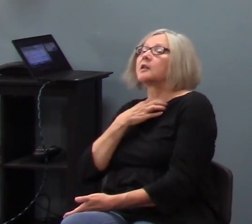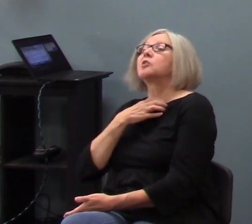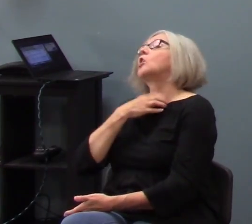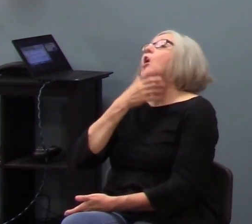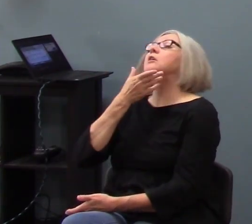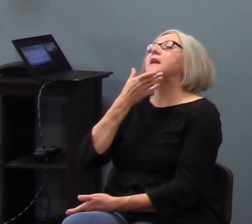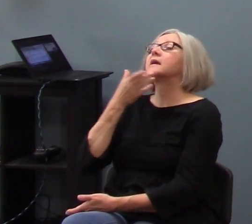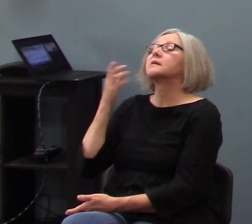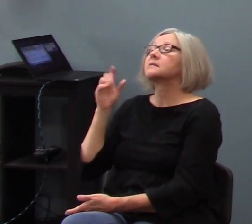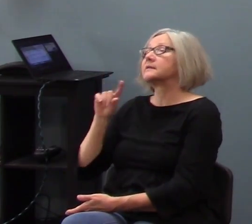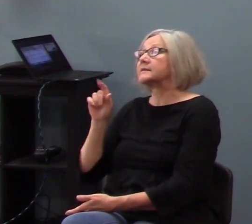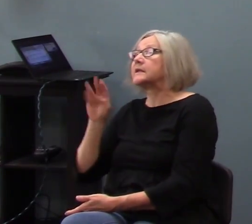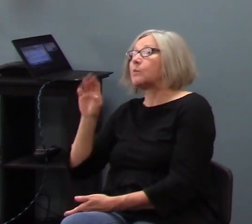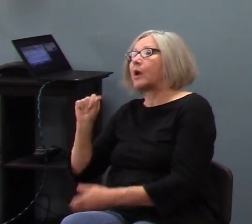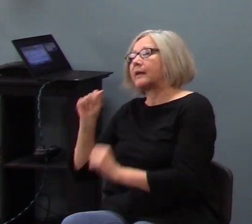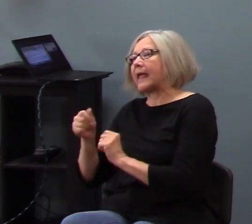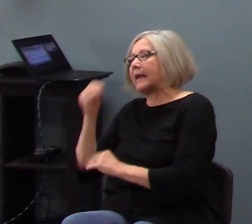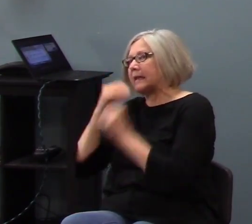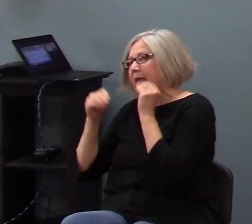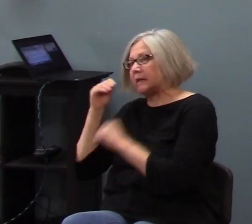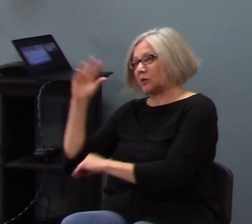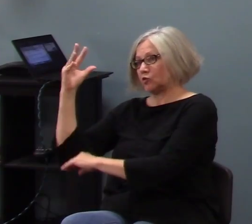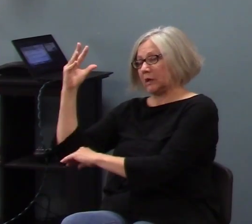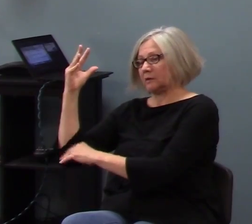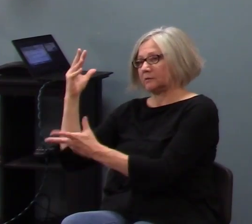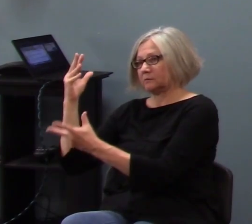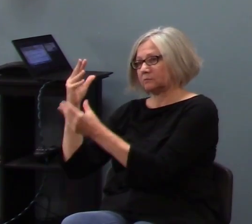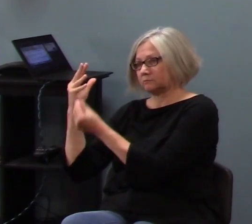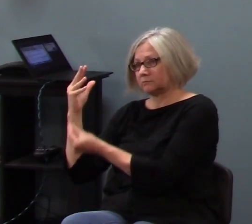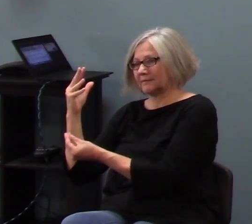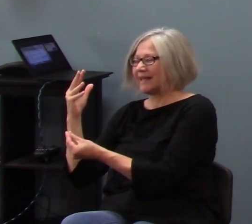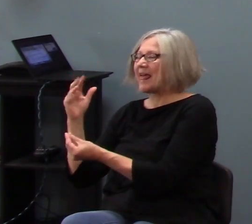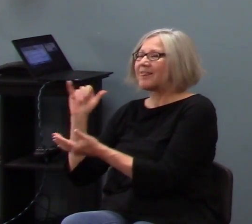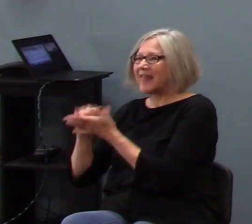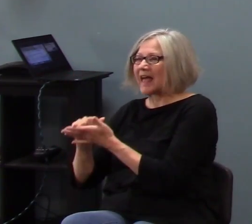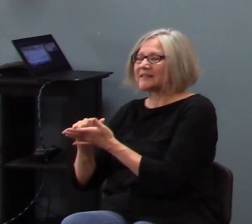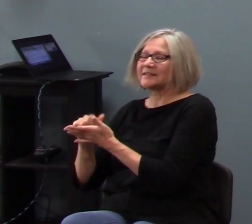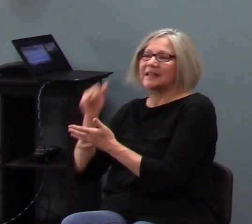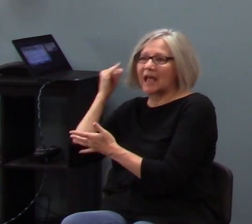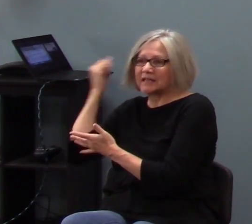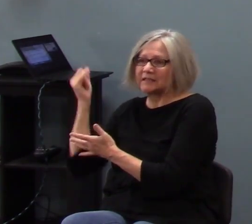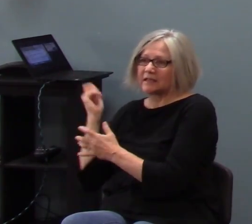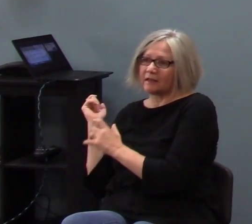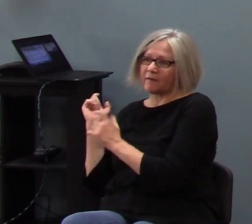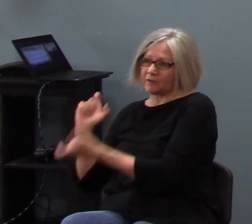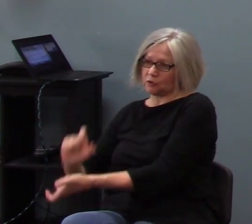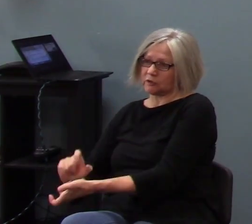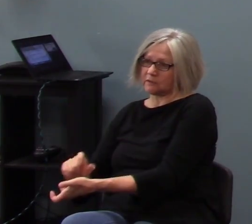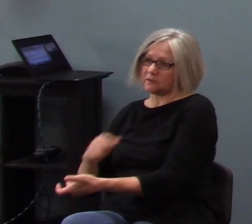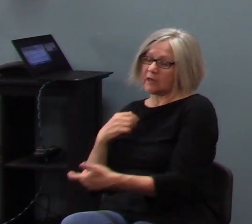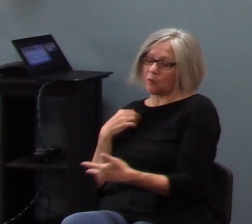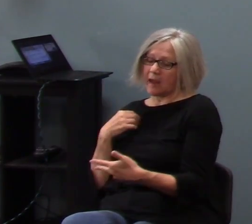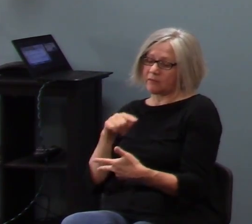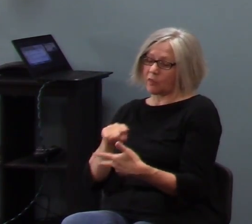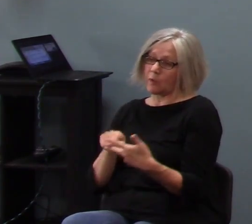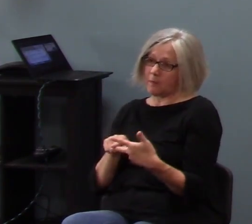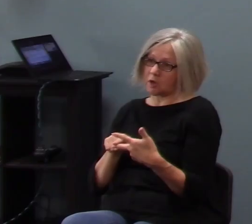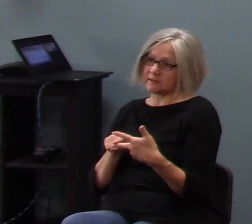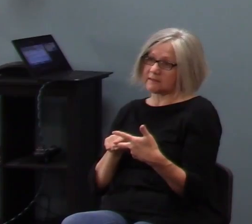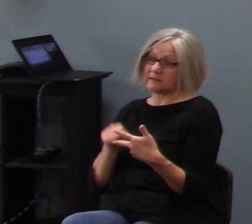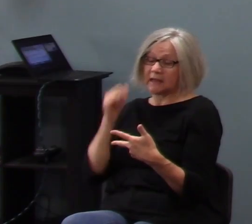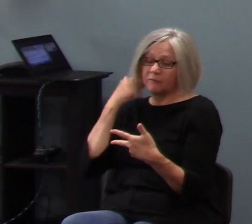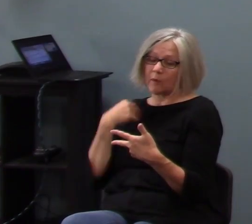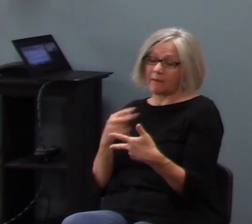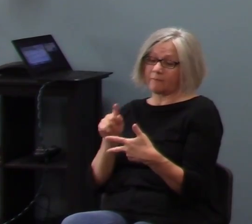trees or whatever. All right? So that's the idea of evolution. And so you have three parts of this. Now, if you have the first